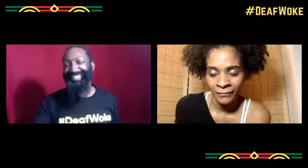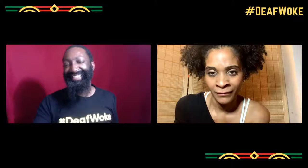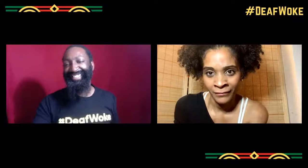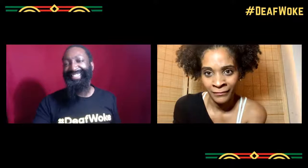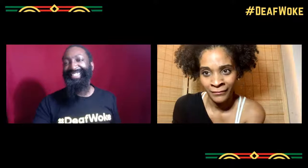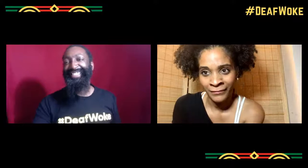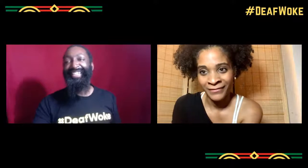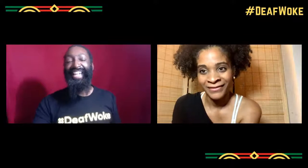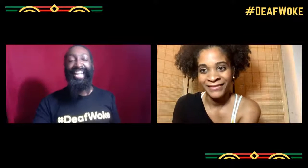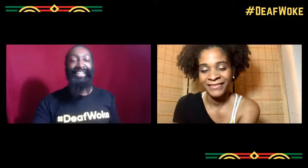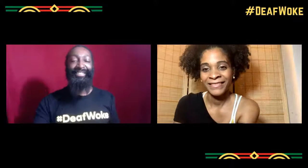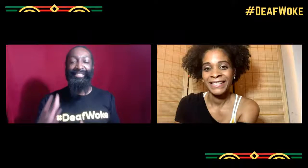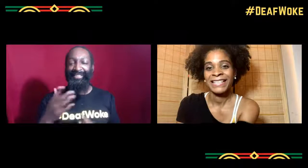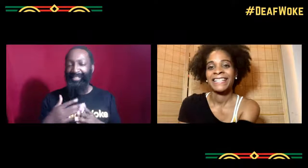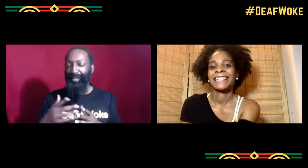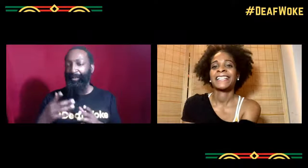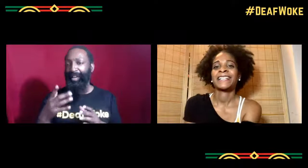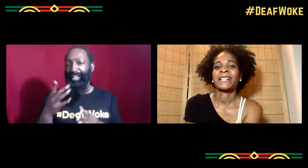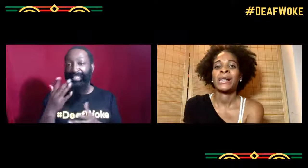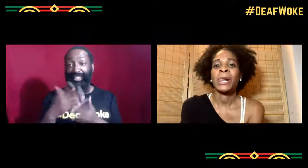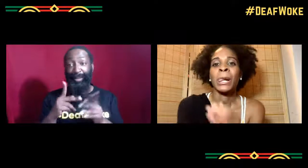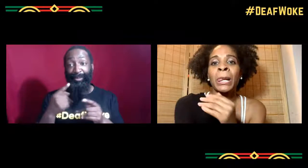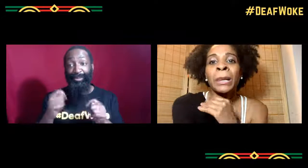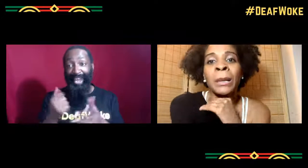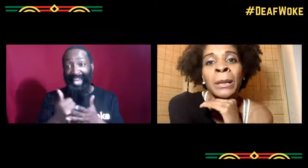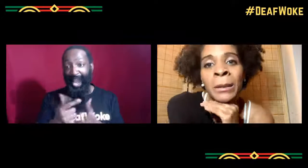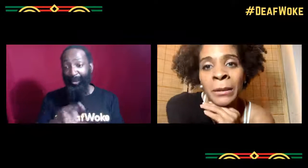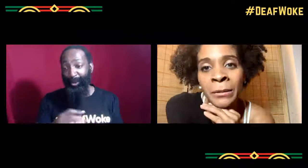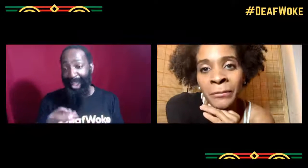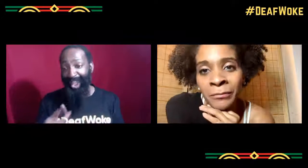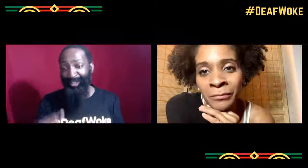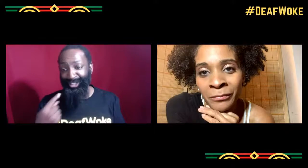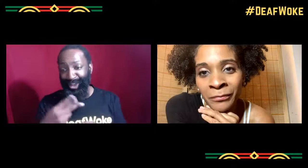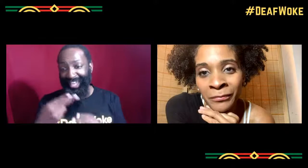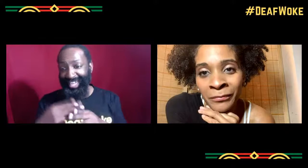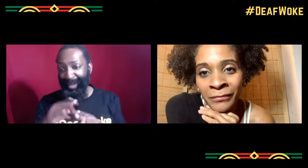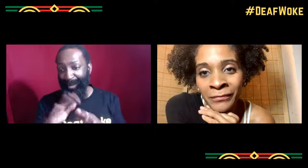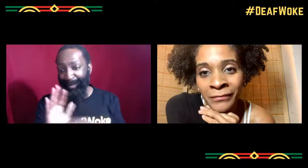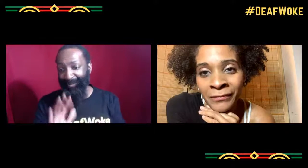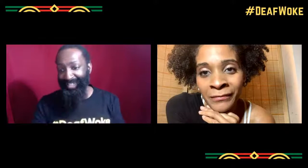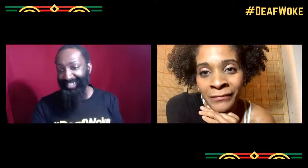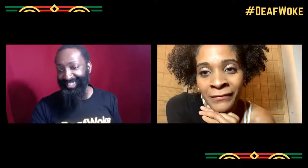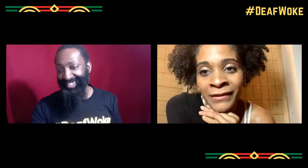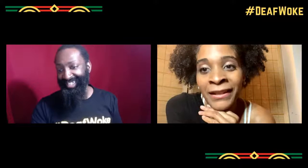There's so many people that that were playing the game along with us.